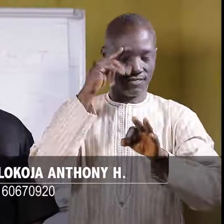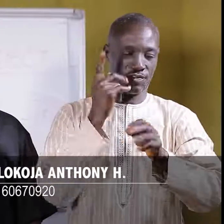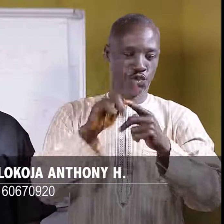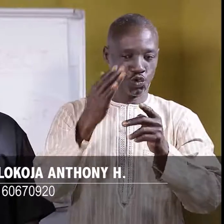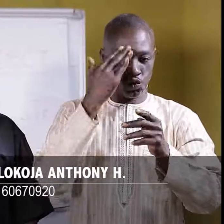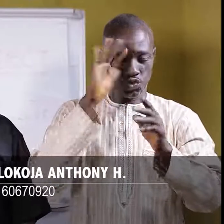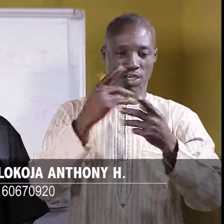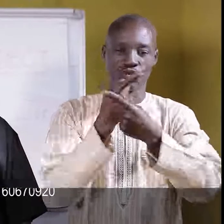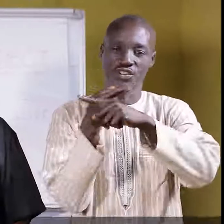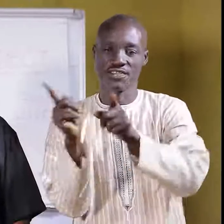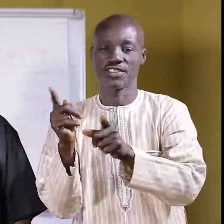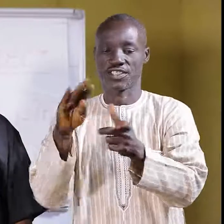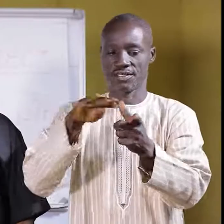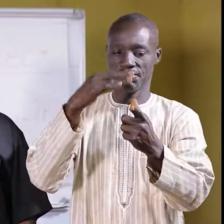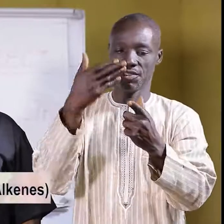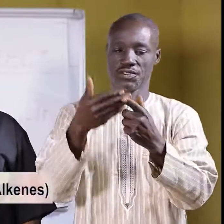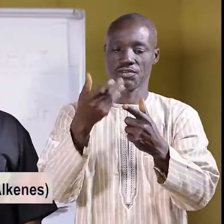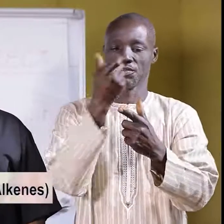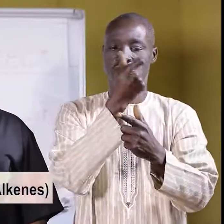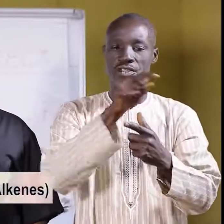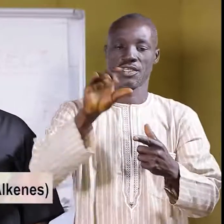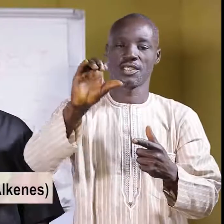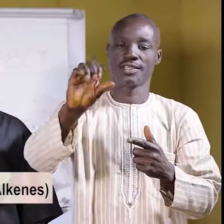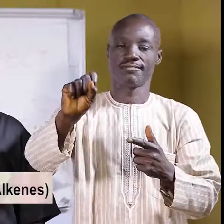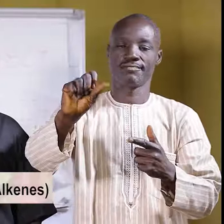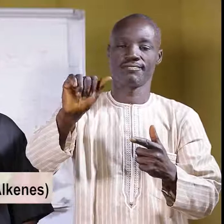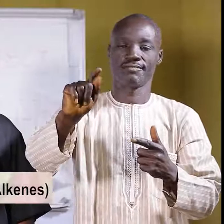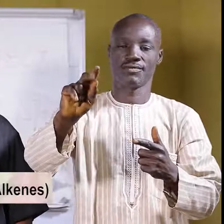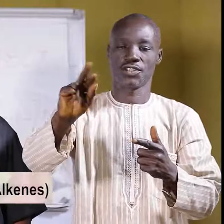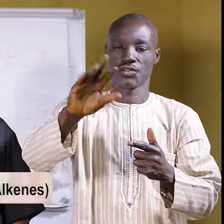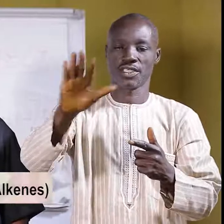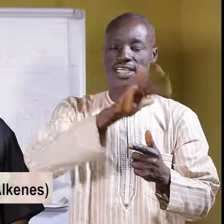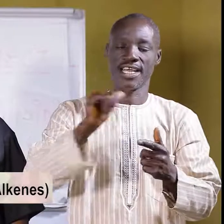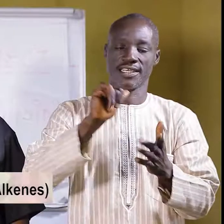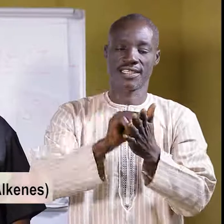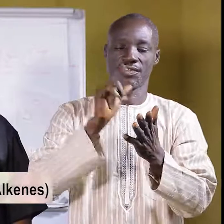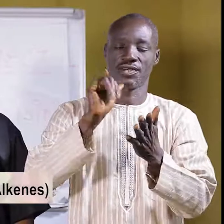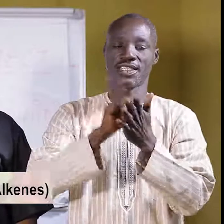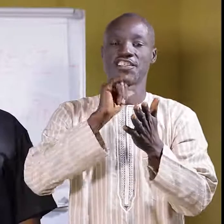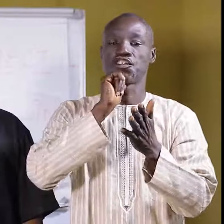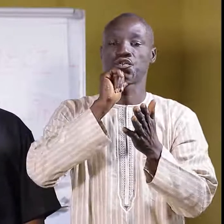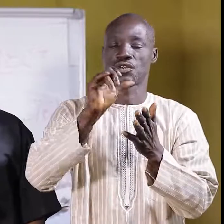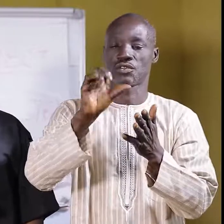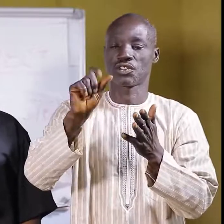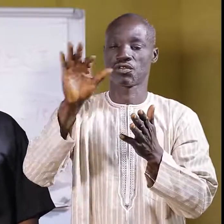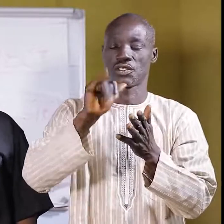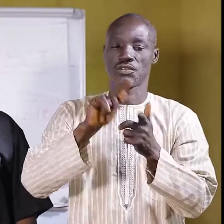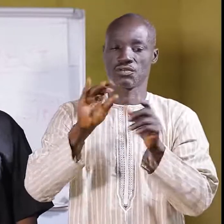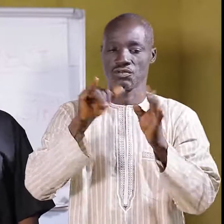to know how to distinguish between the saturated and the unsaturated classes of hydrocarbon. To do